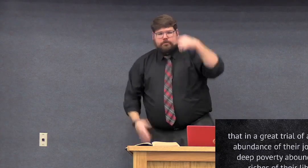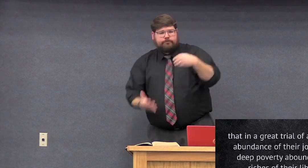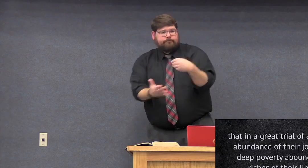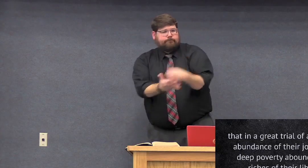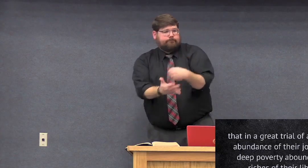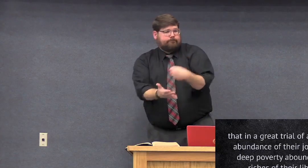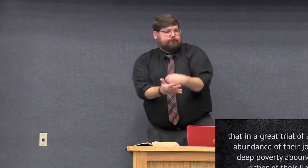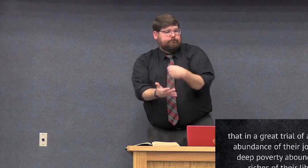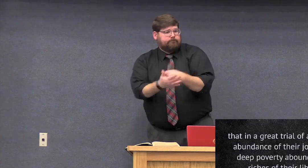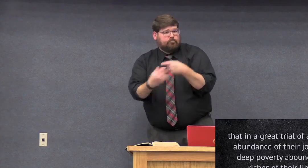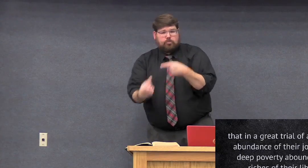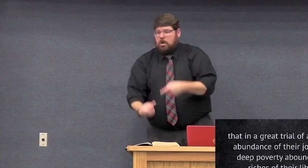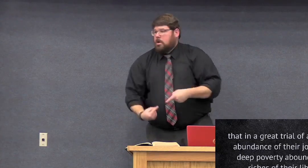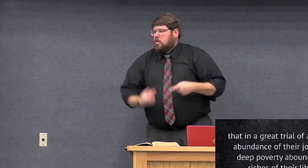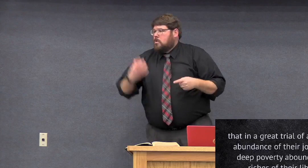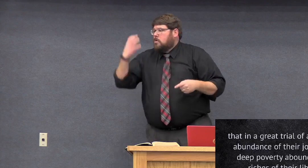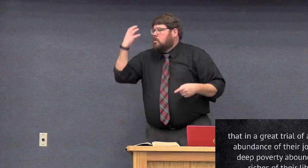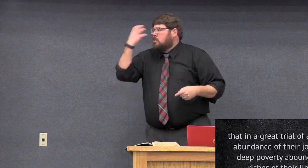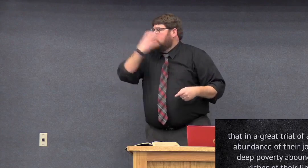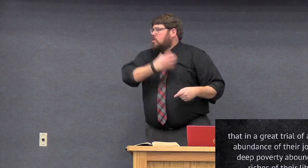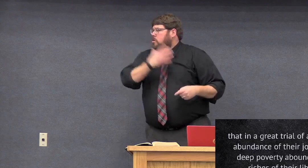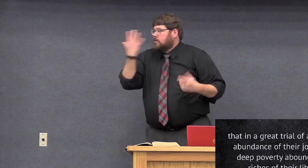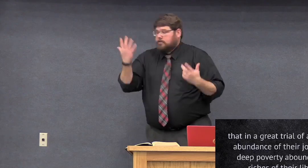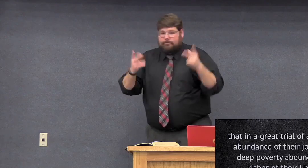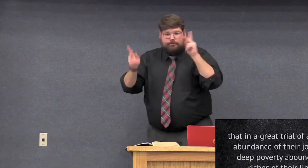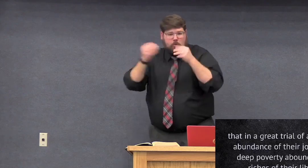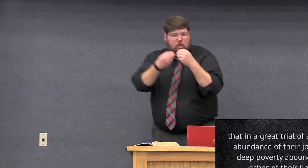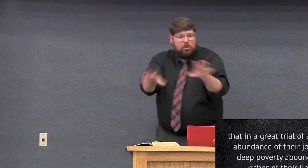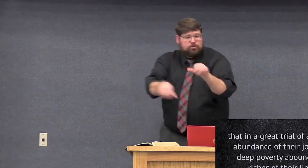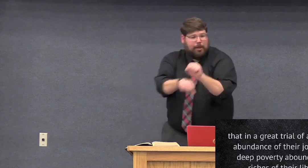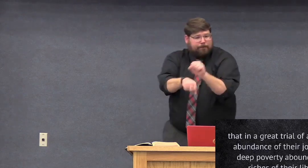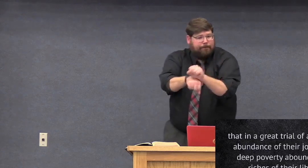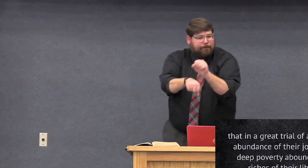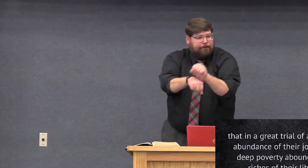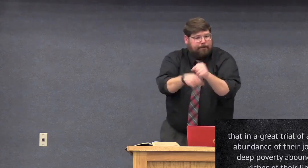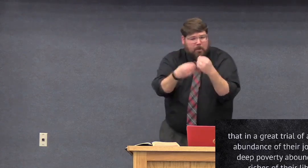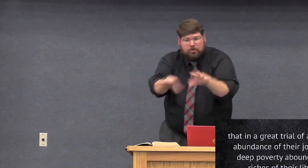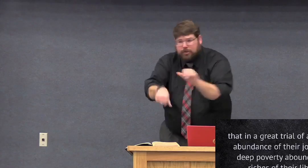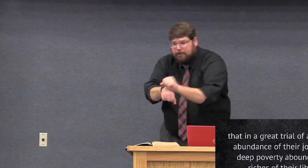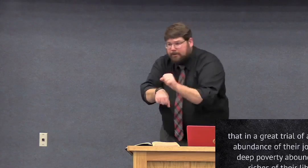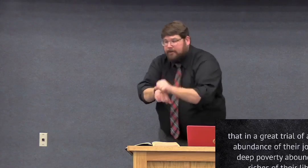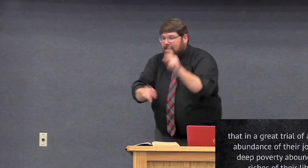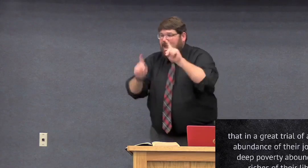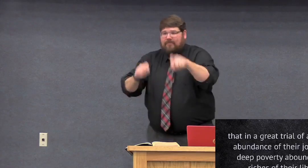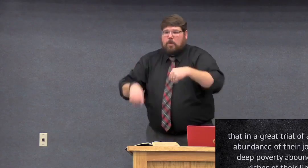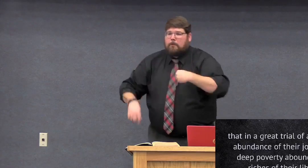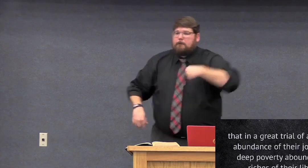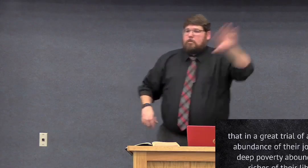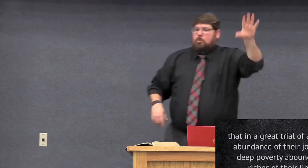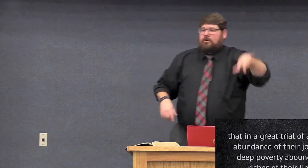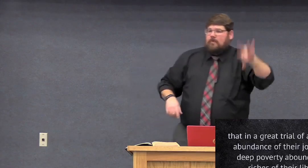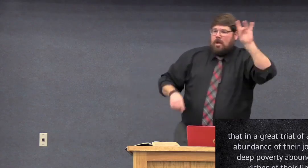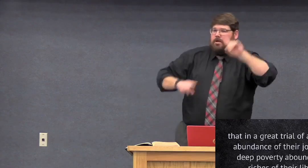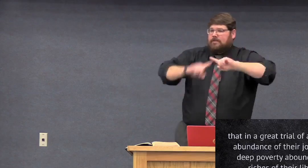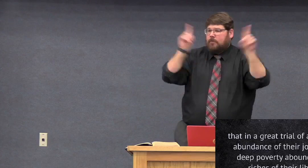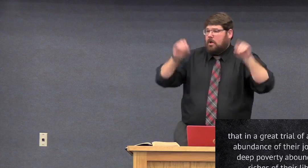trickles down towards the middle, the Midwest. But I remember that in 2009, 2010, people were losing their jobs. They had